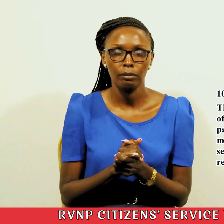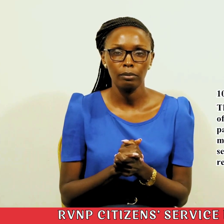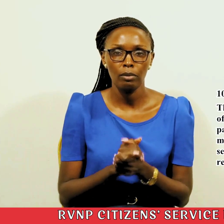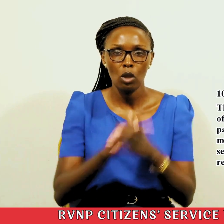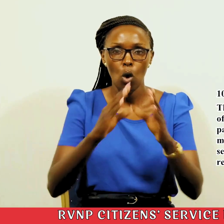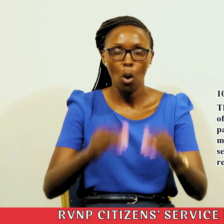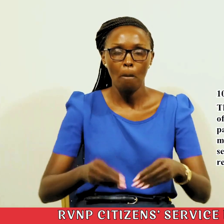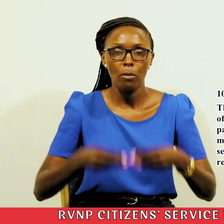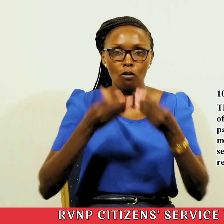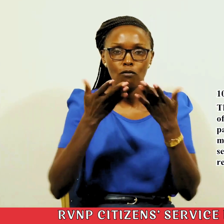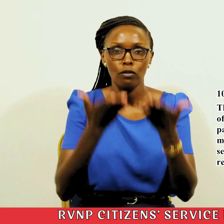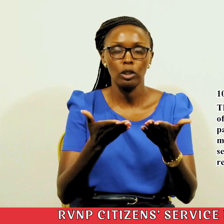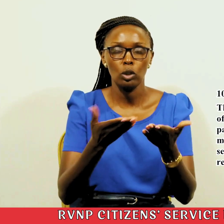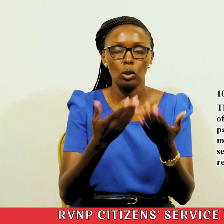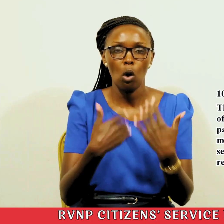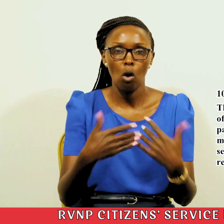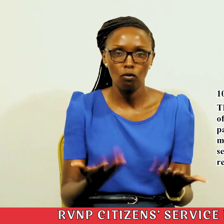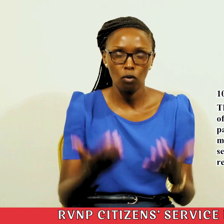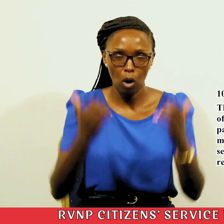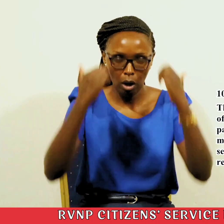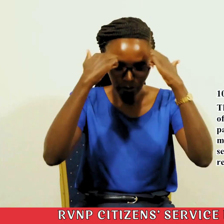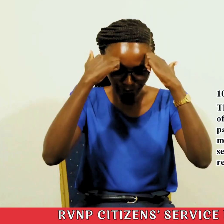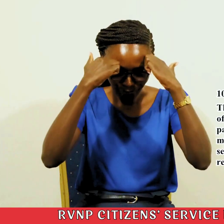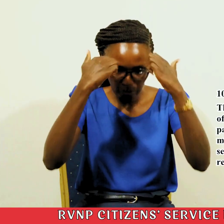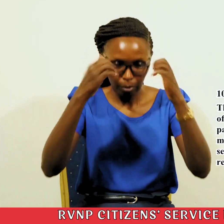provision of academic certificates,